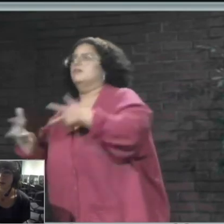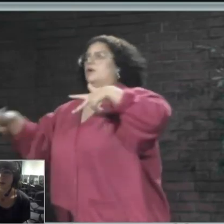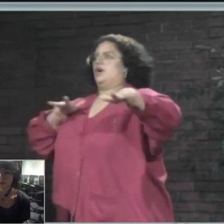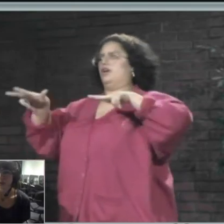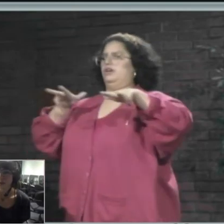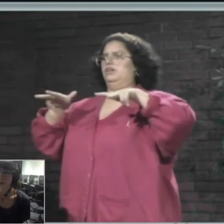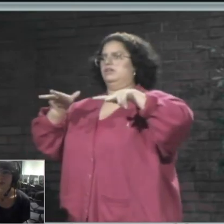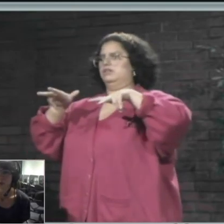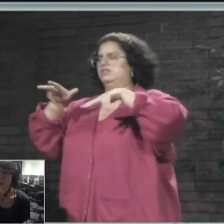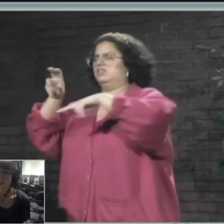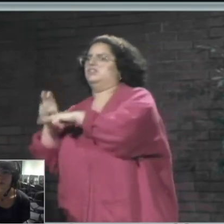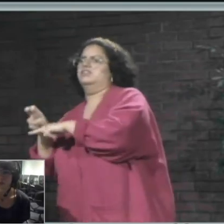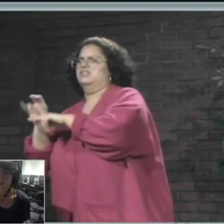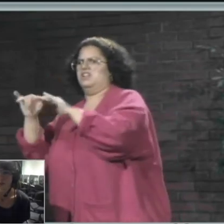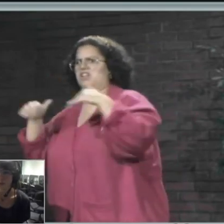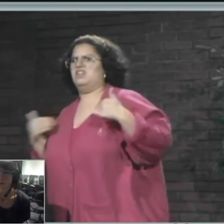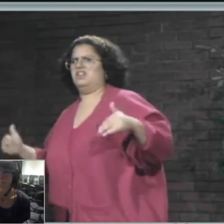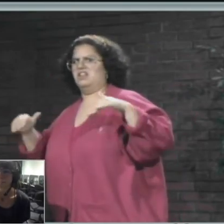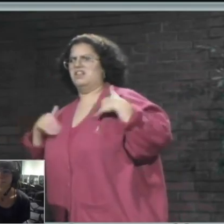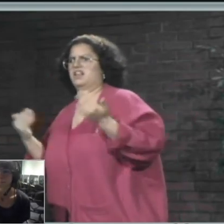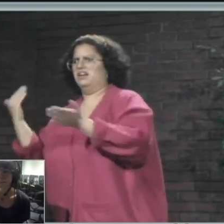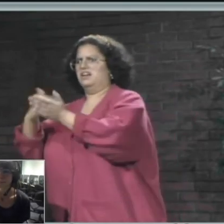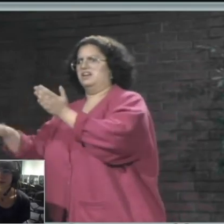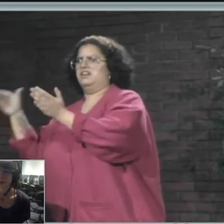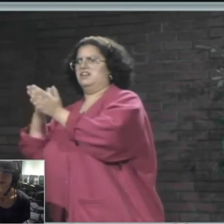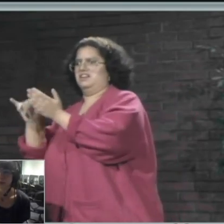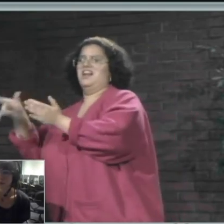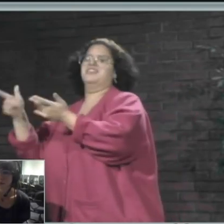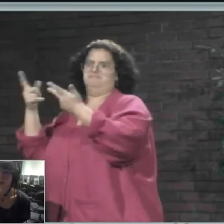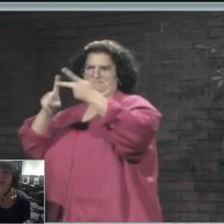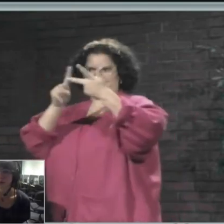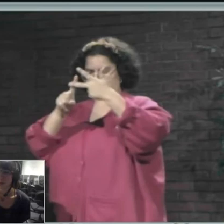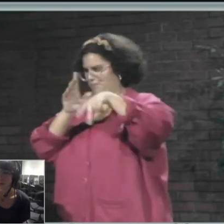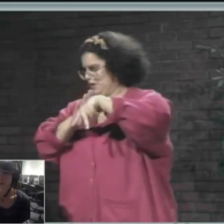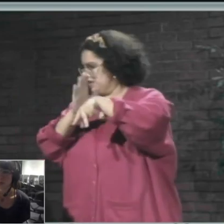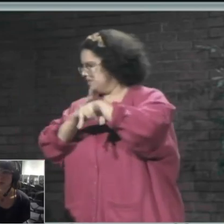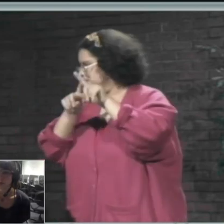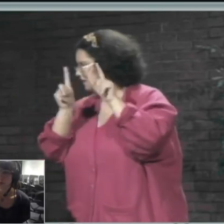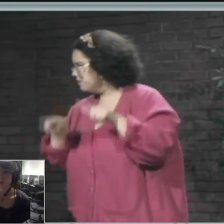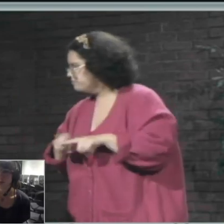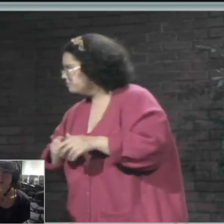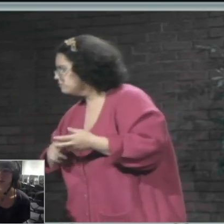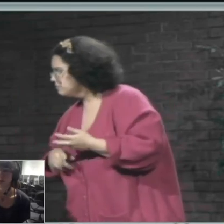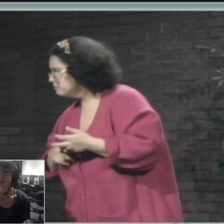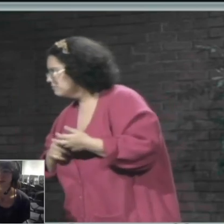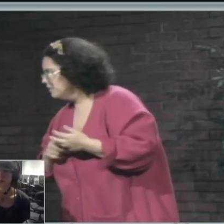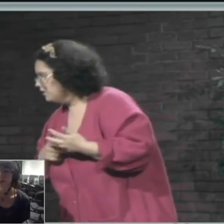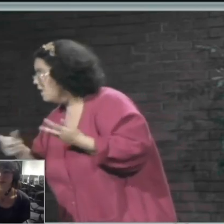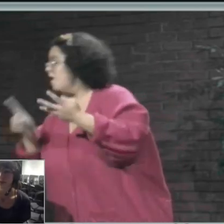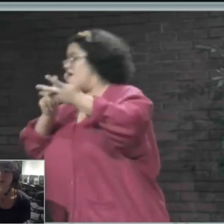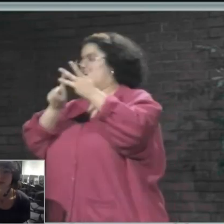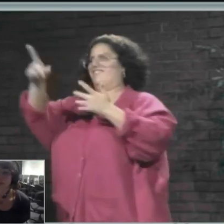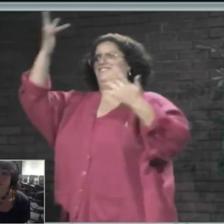constantly take breaks and sit down. That's a telltale sign that you might be infected with HIV.